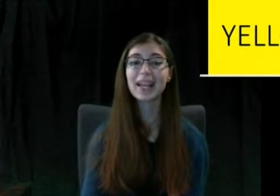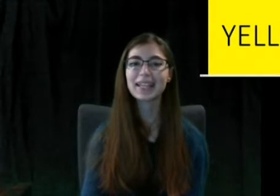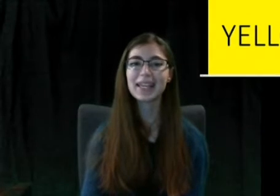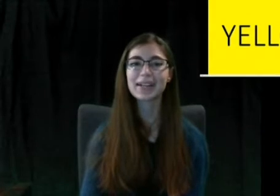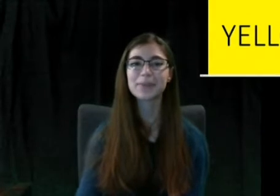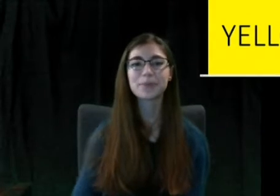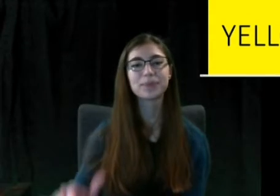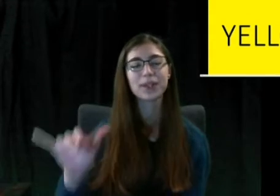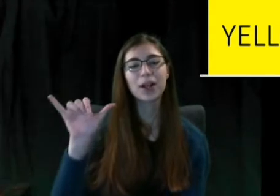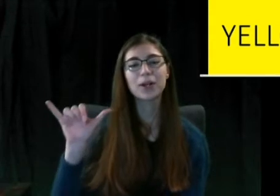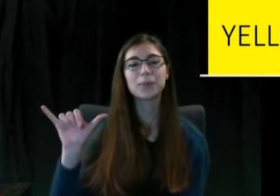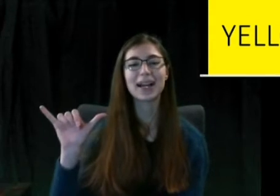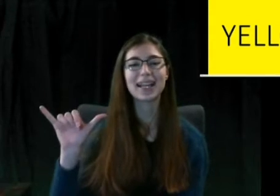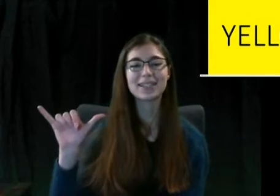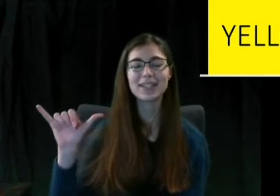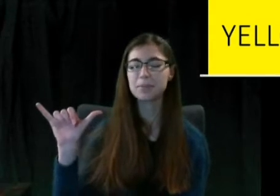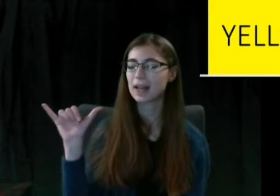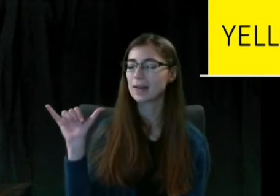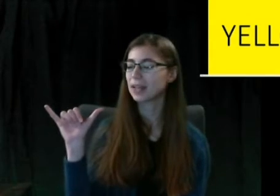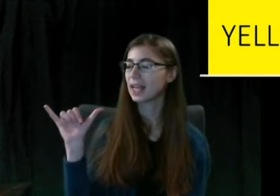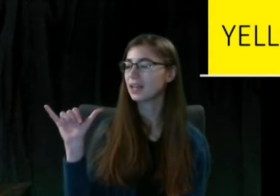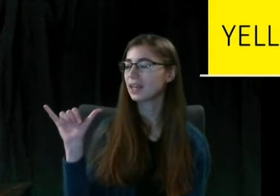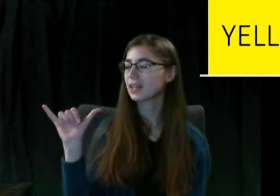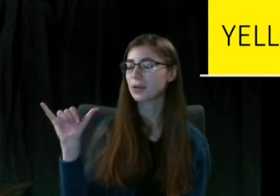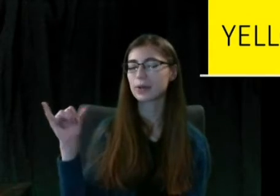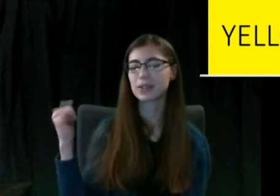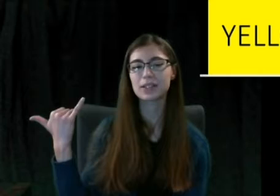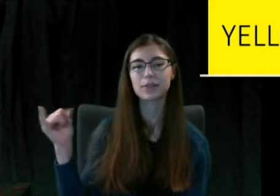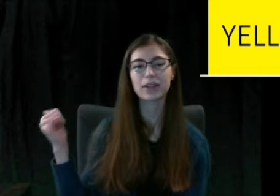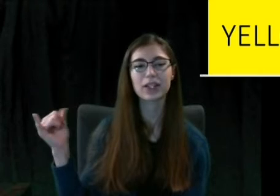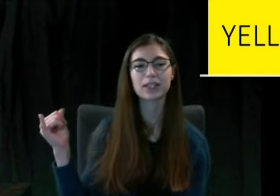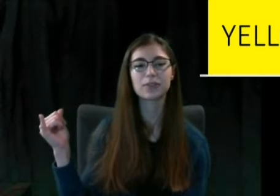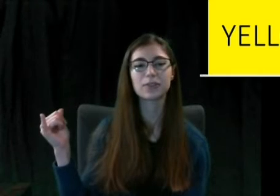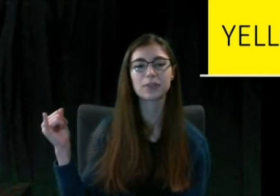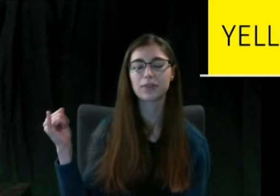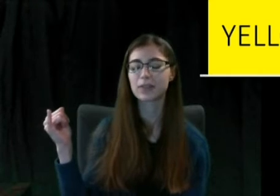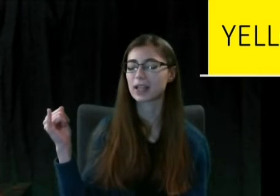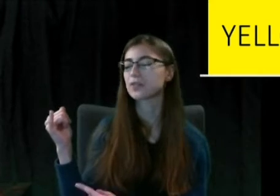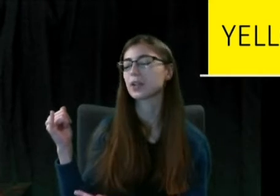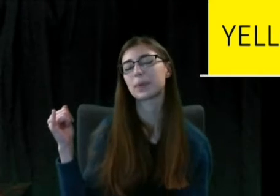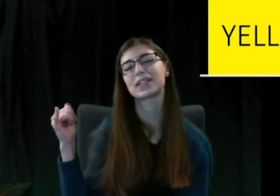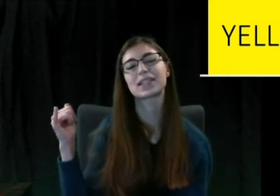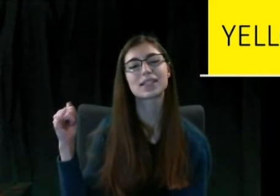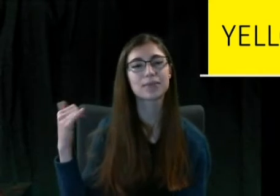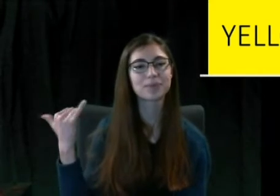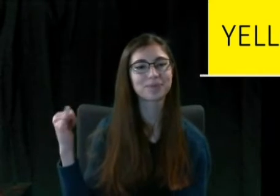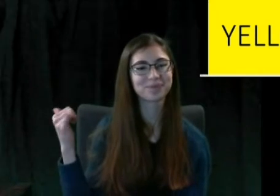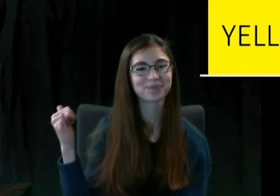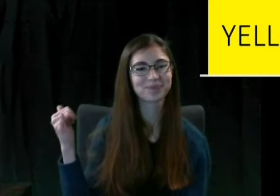Yellow. Y hand shape up in the air, and you're going to give it a little flick of your wrist.